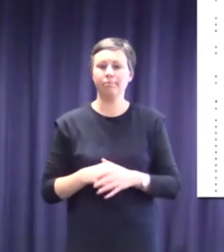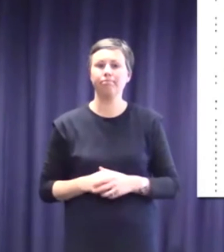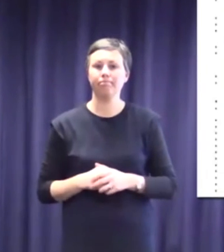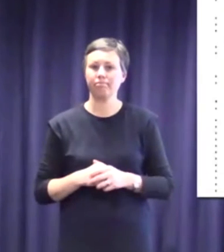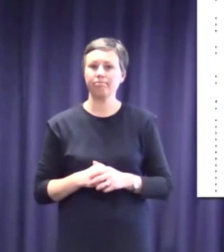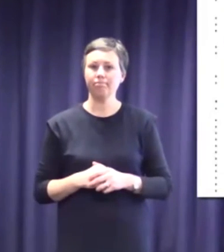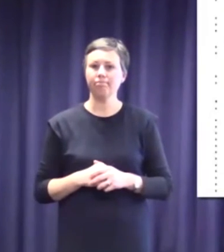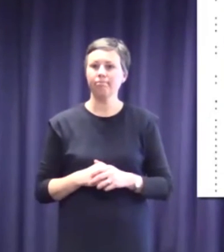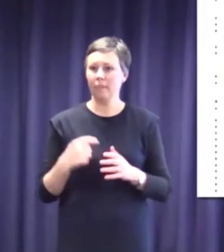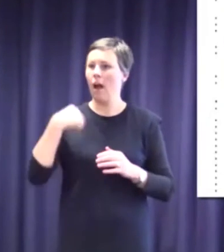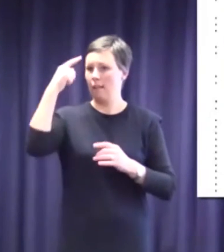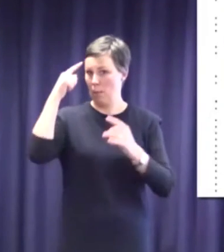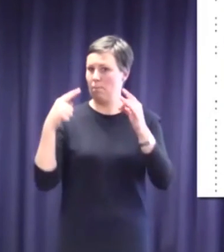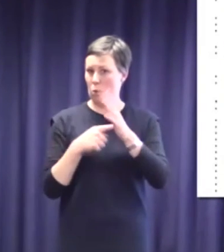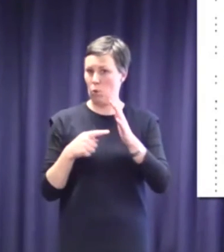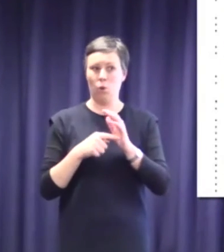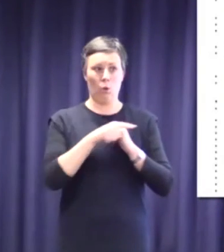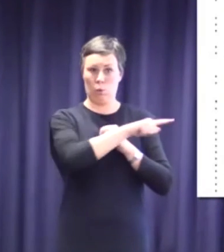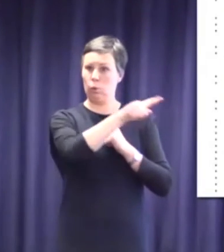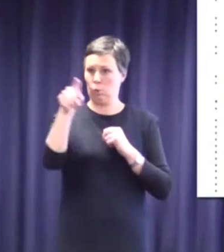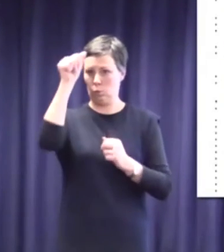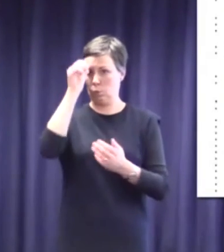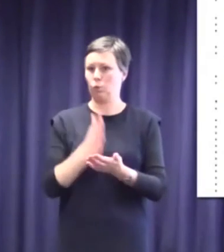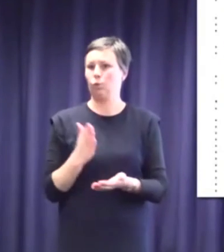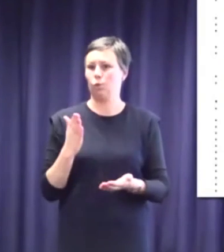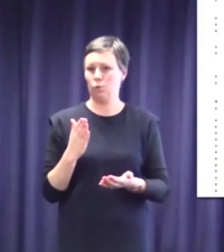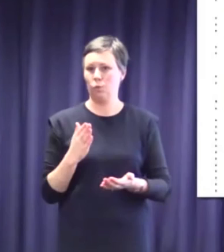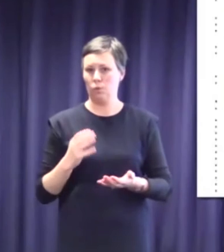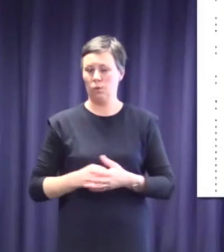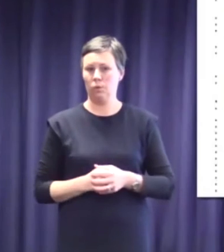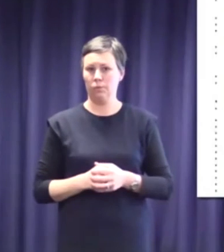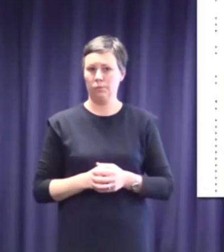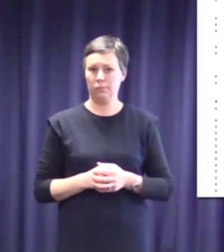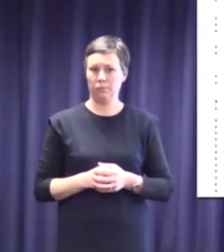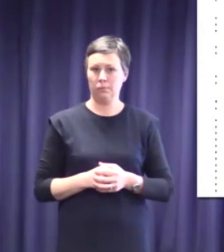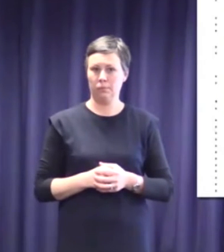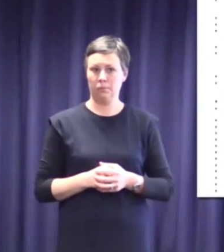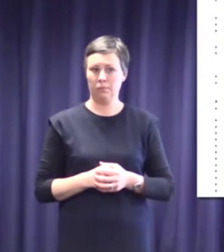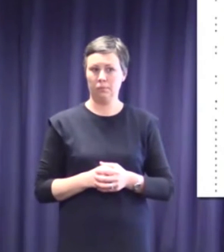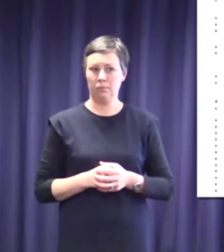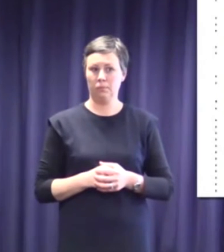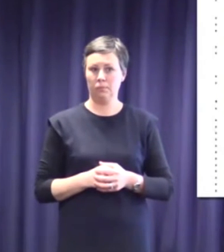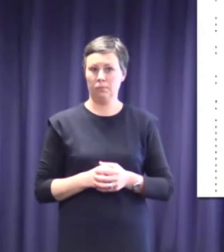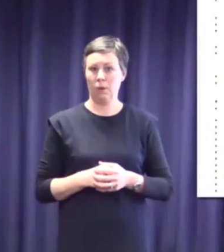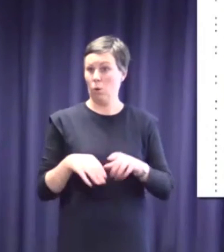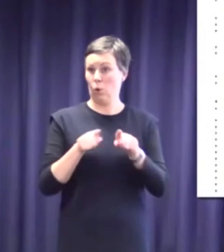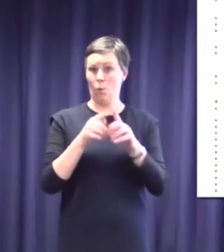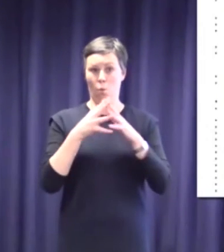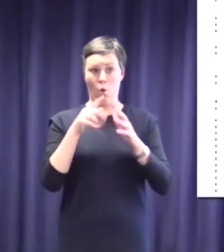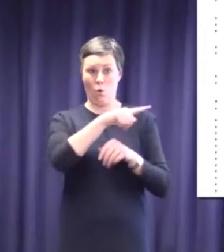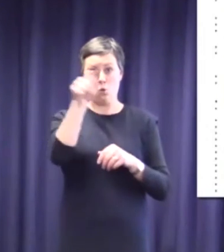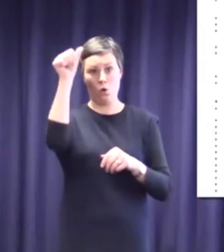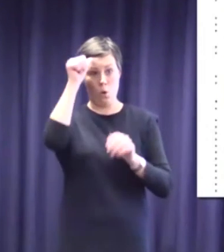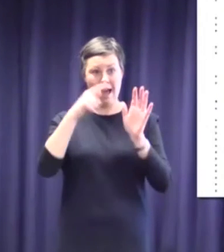So I think it's important that everybody knows that. In fact, it might be helpful for you to know too that ASLIA